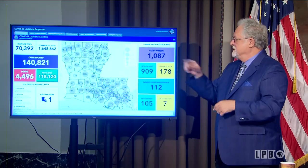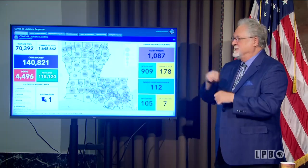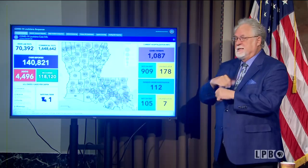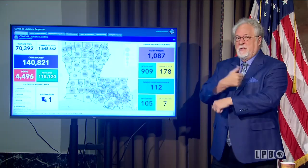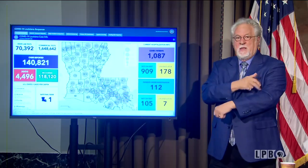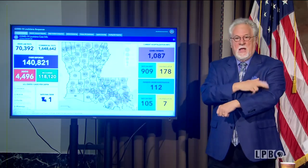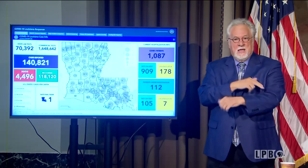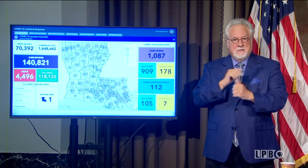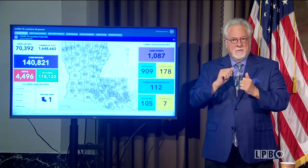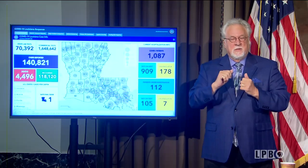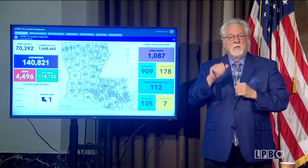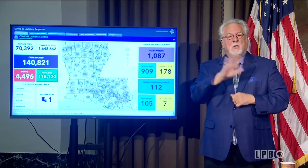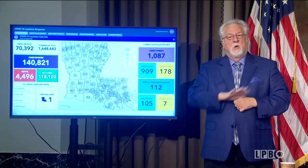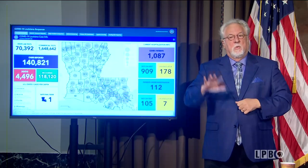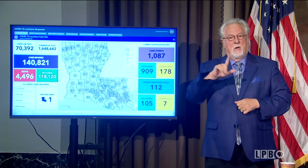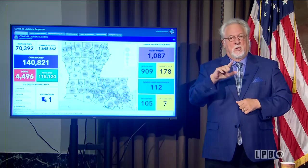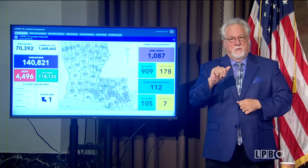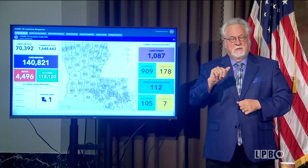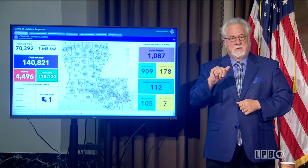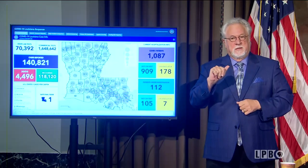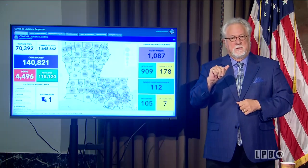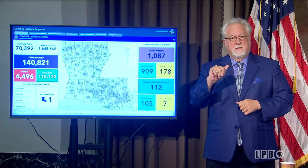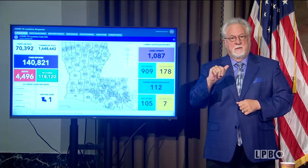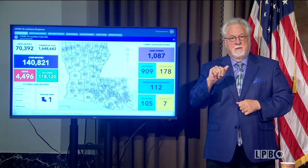with COVID-19 across the state of Louisiana.